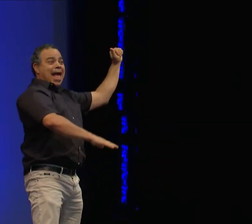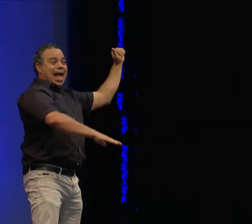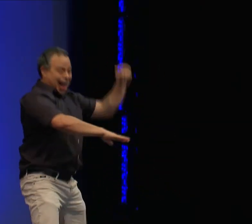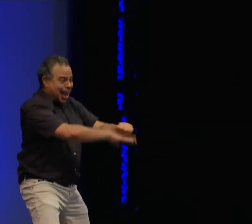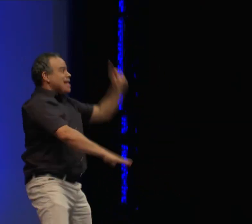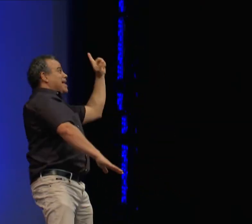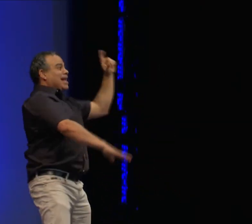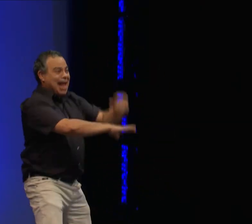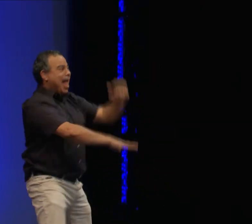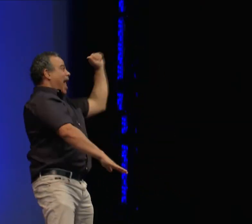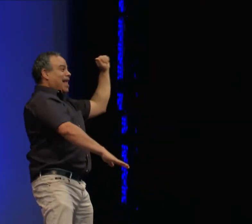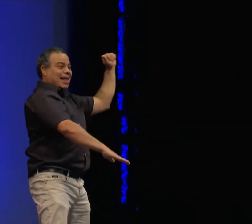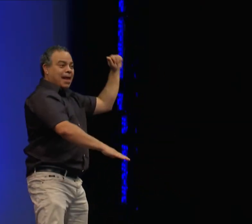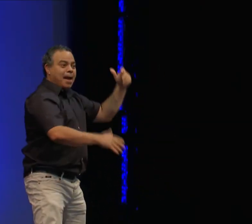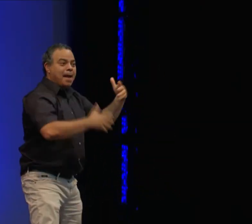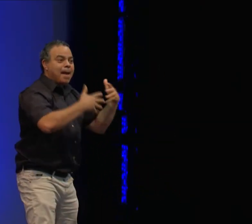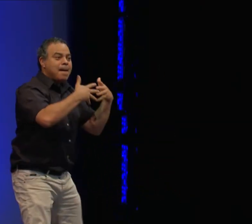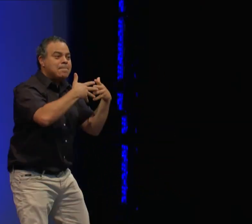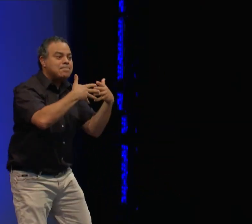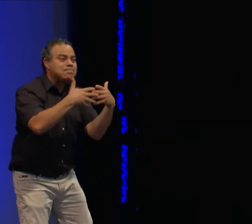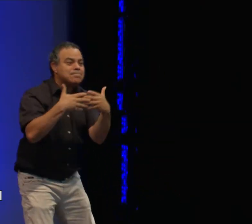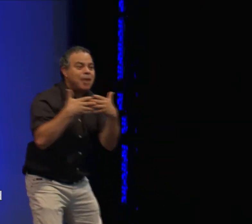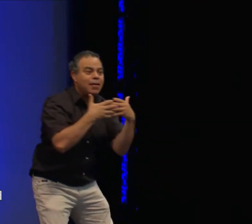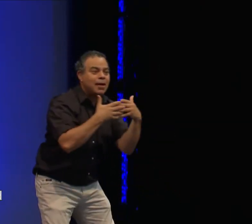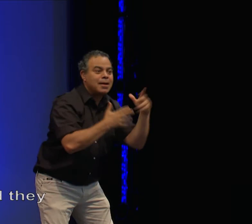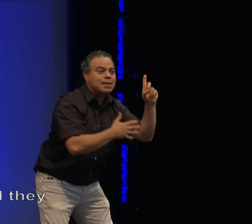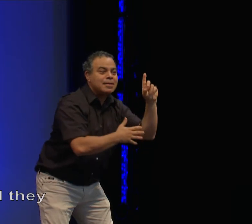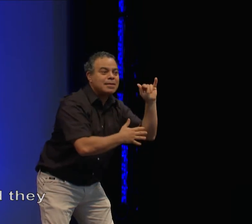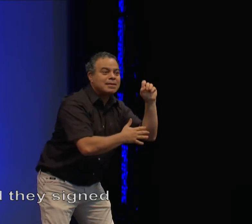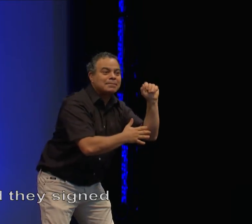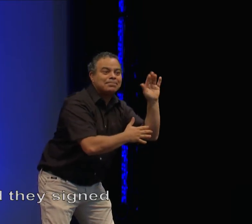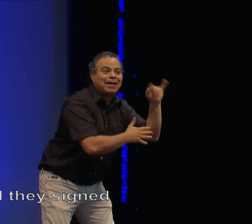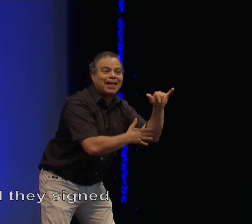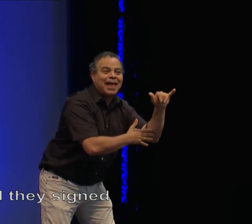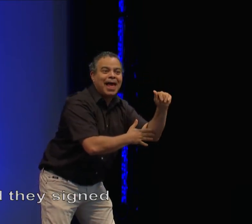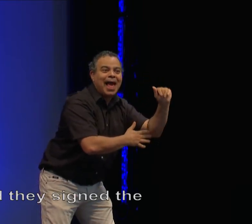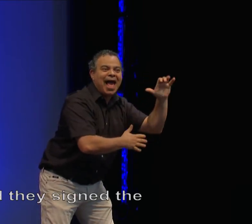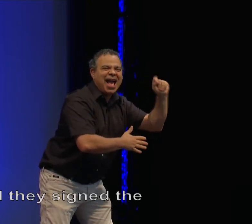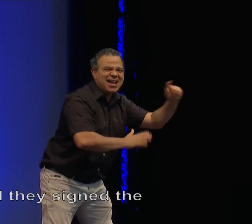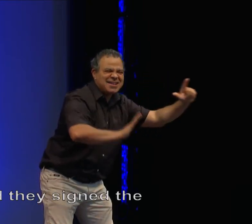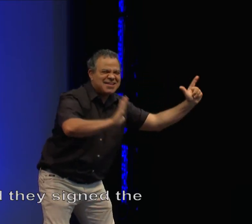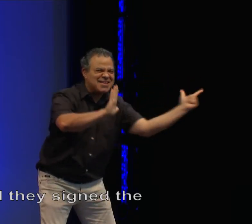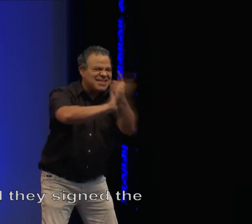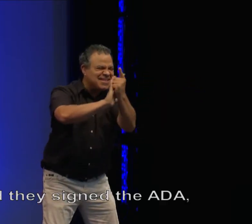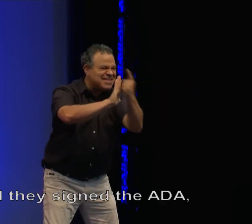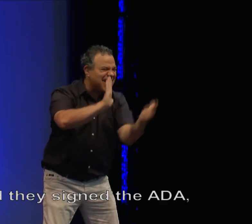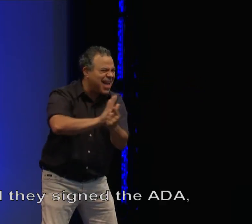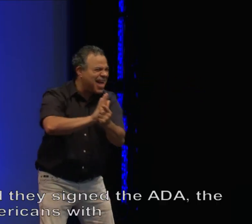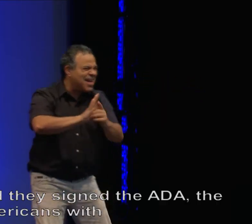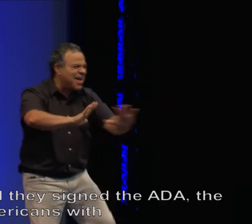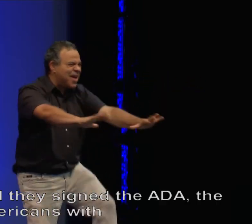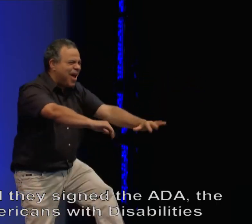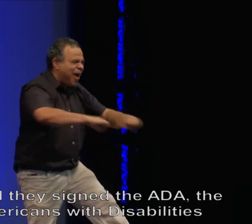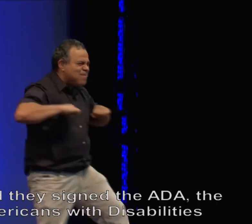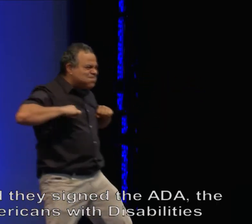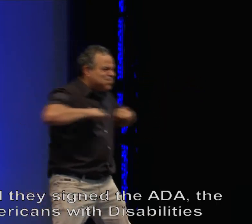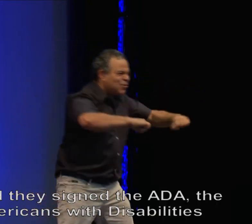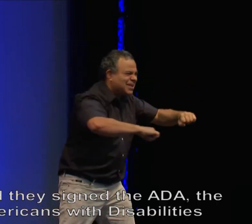And they signed the ADA, the Americans with Disabilities Act, and it